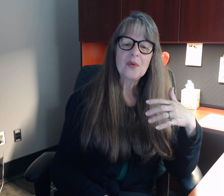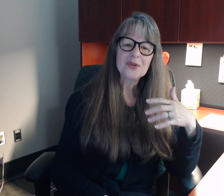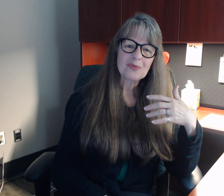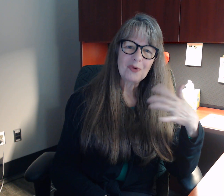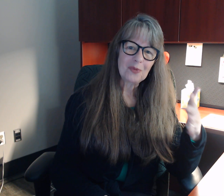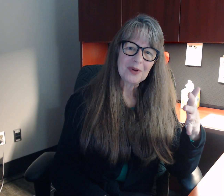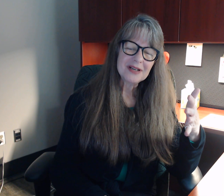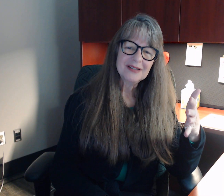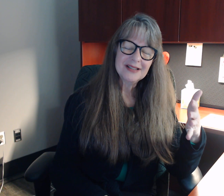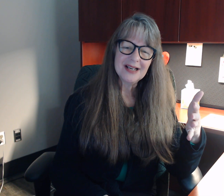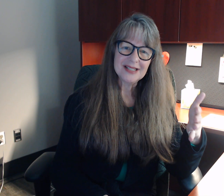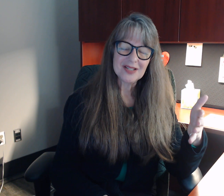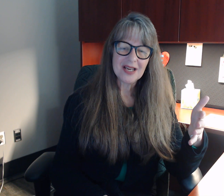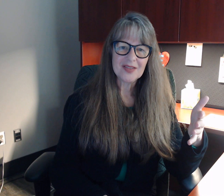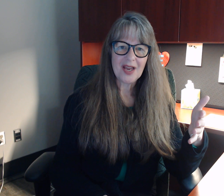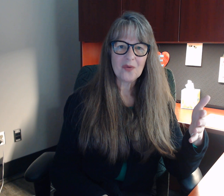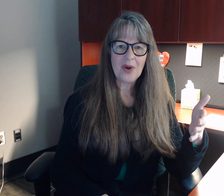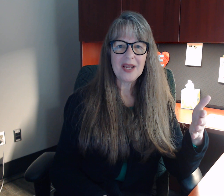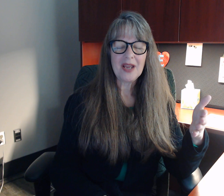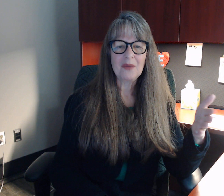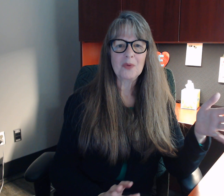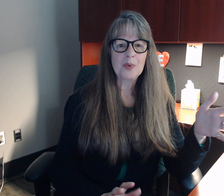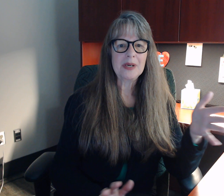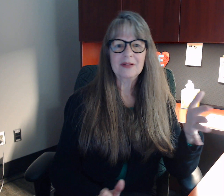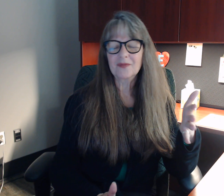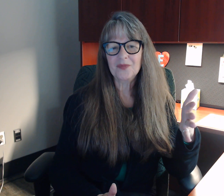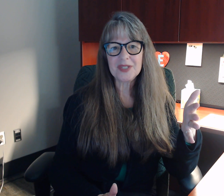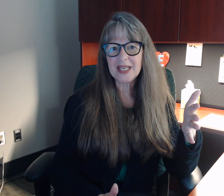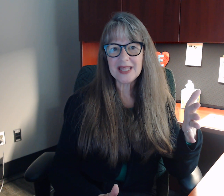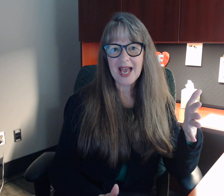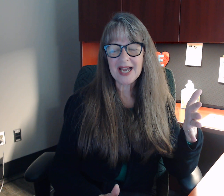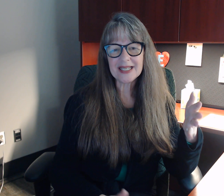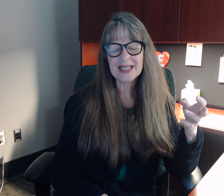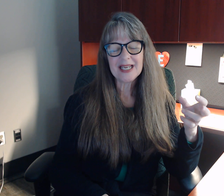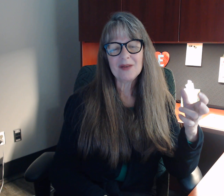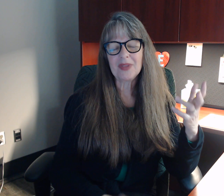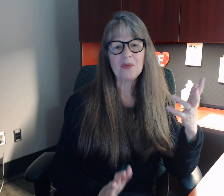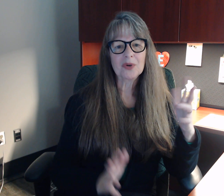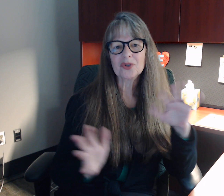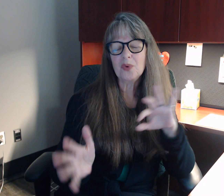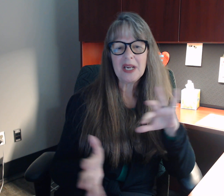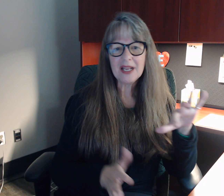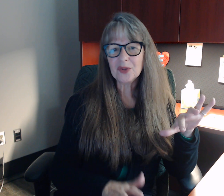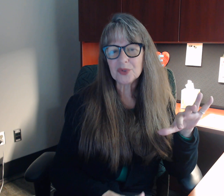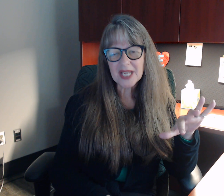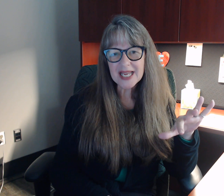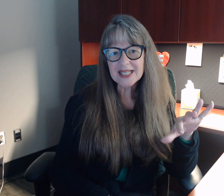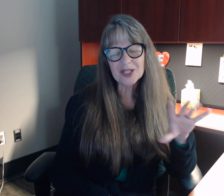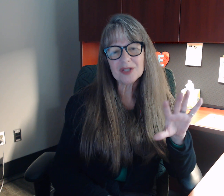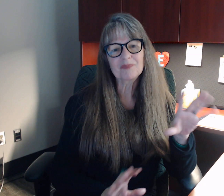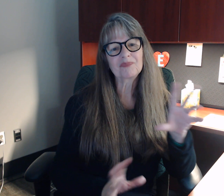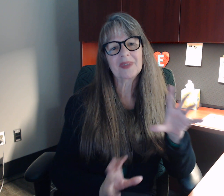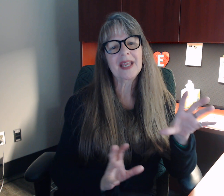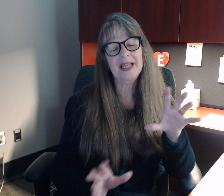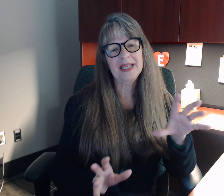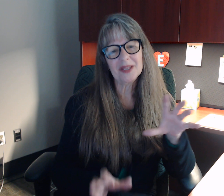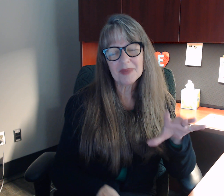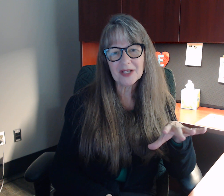wasn't appropriate to say it that way. And when we see that, when they weren't doing any other tense in the middle of